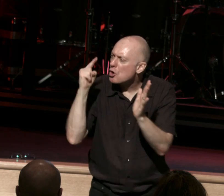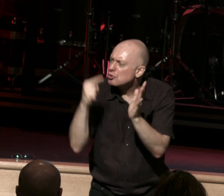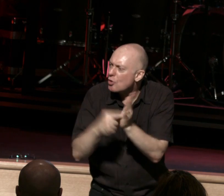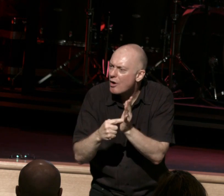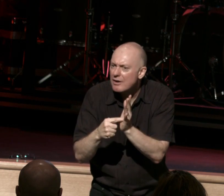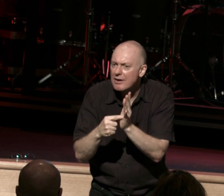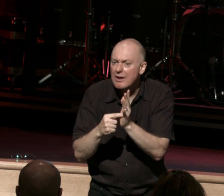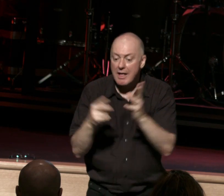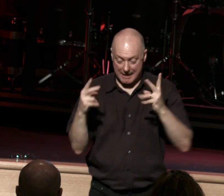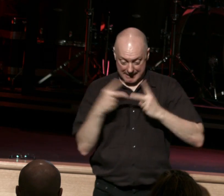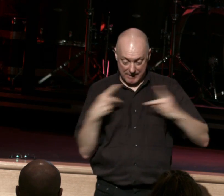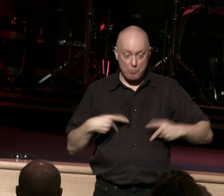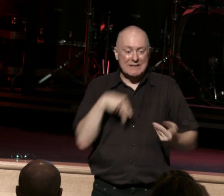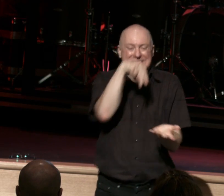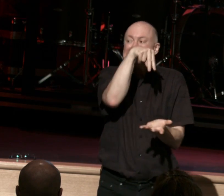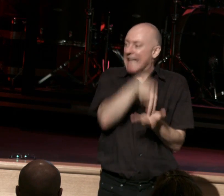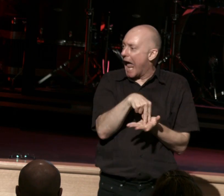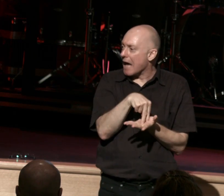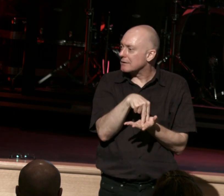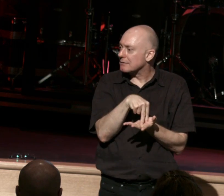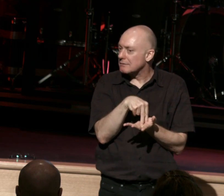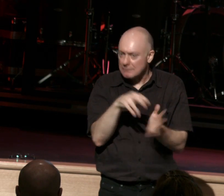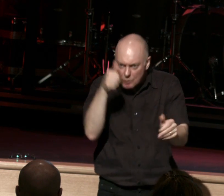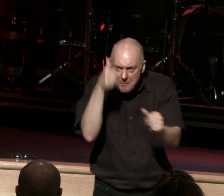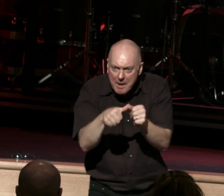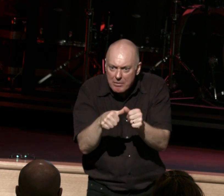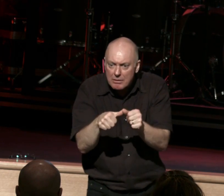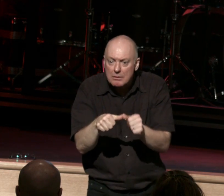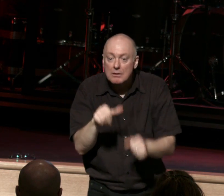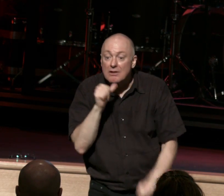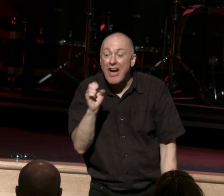So, notice this, that the priest standing daily.